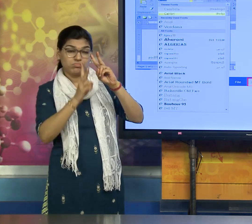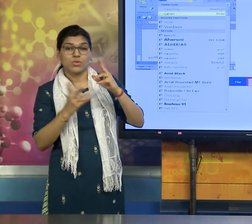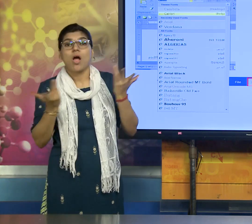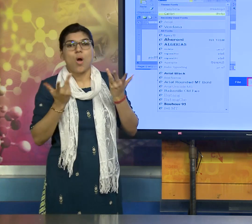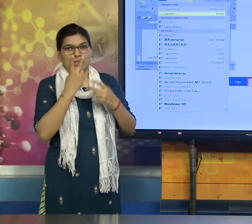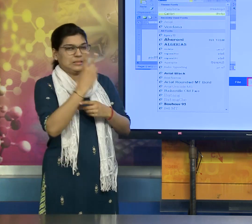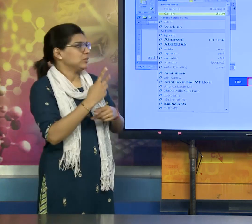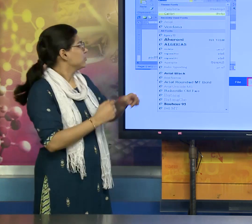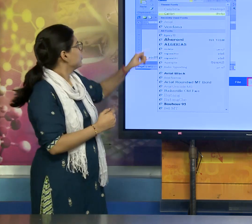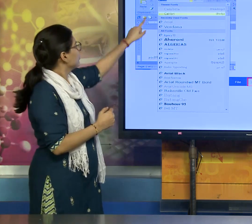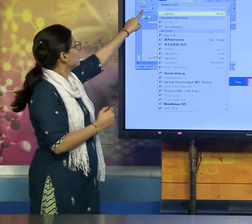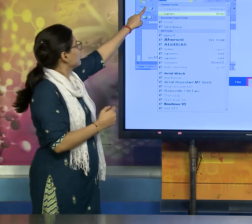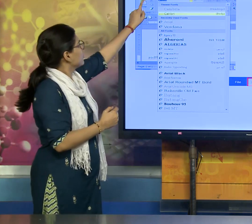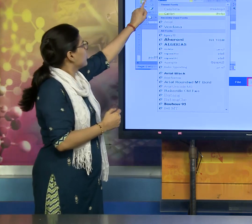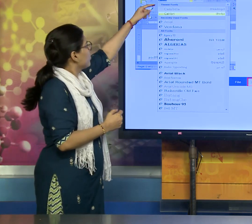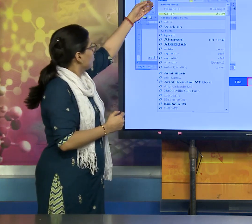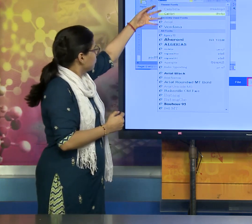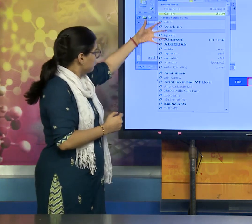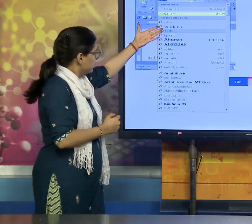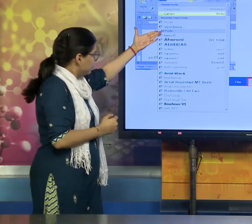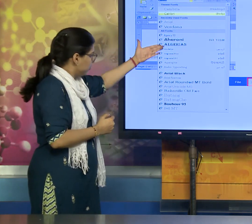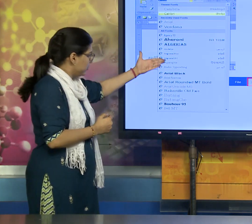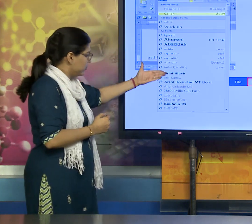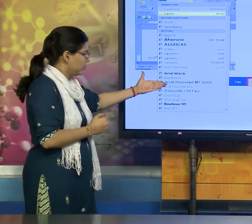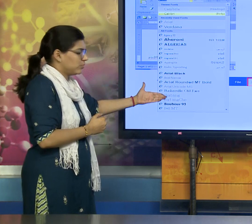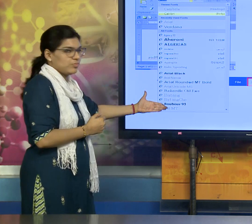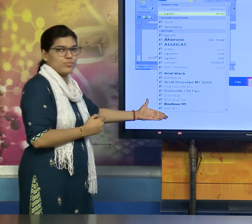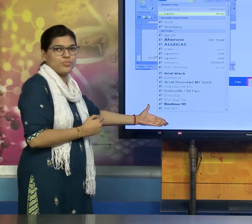font. There are different kinds of font.